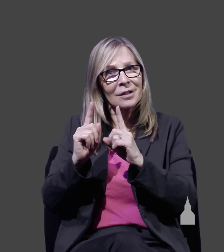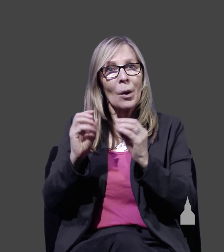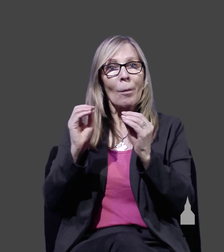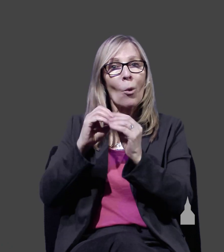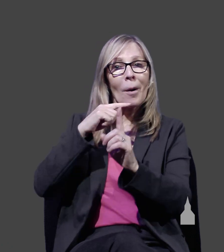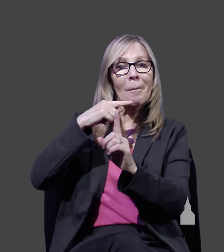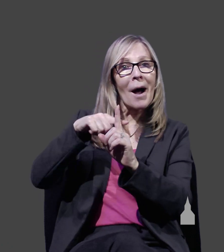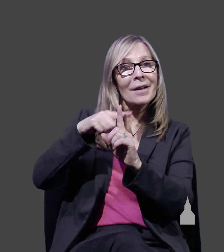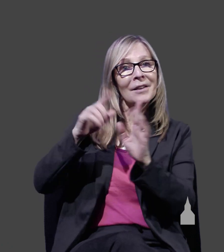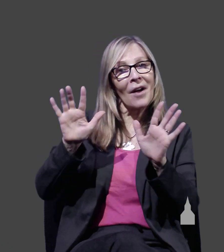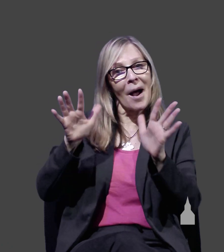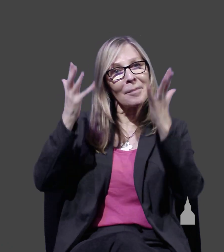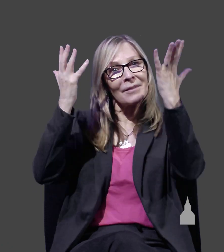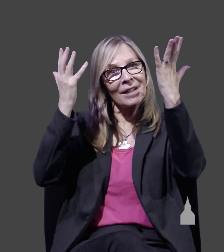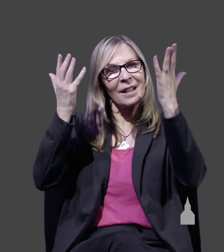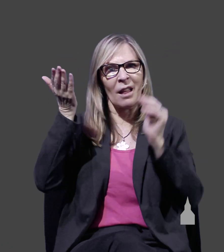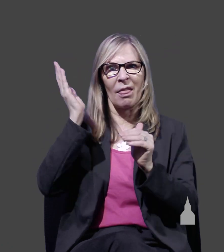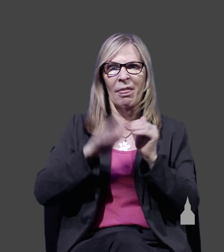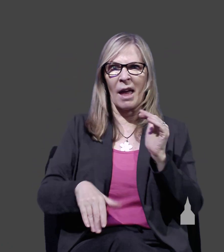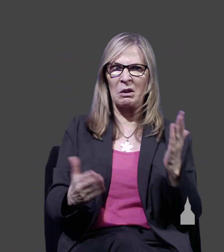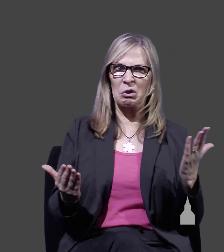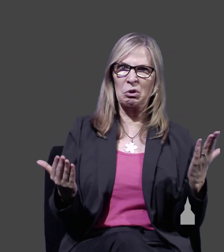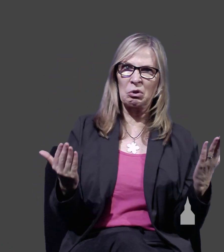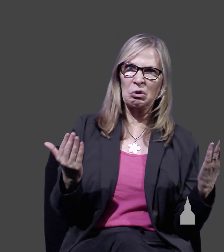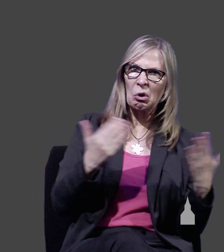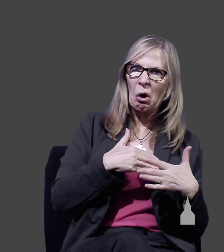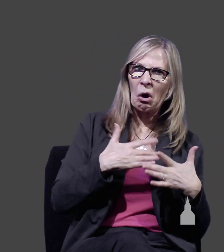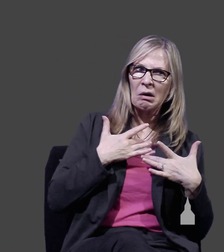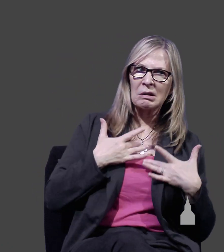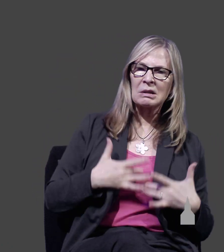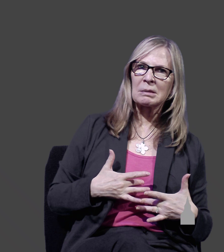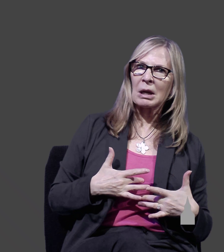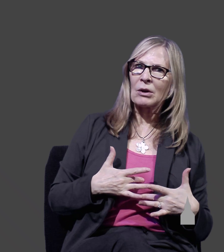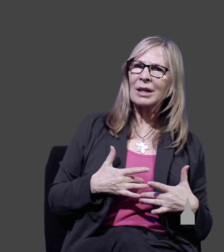uplifting and encouraging rather than dark and despairing.